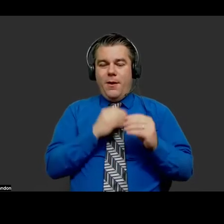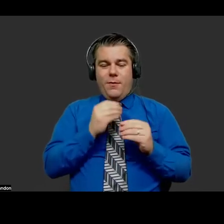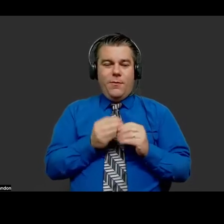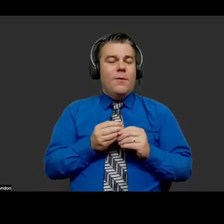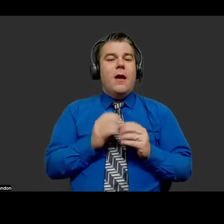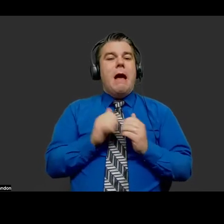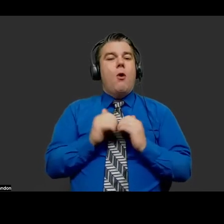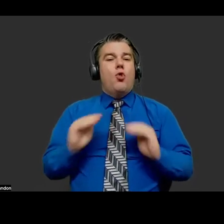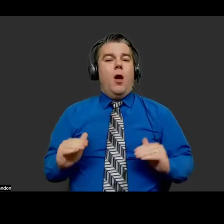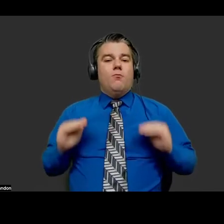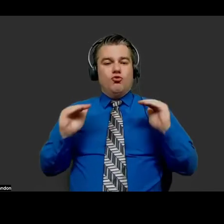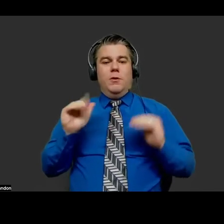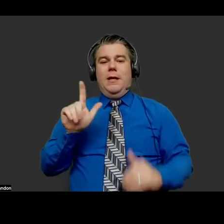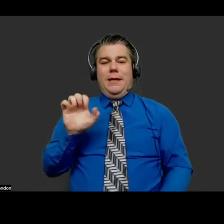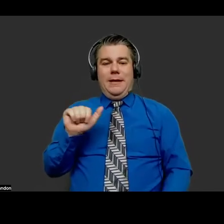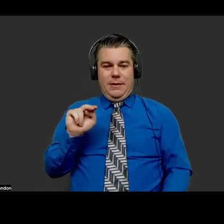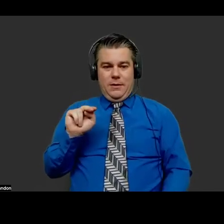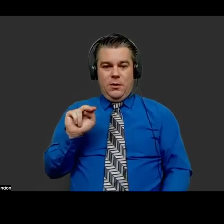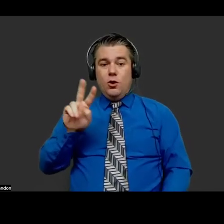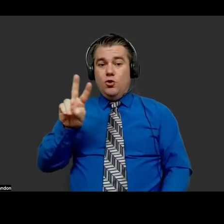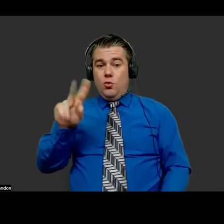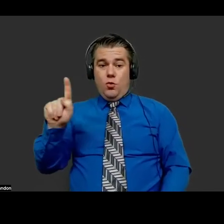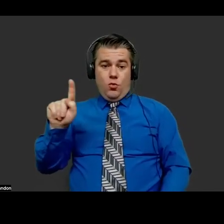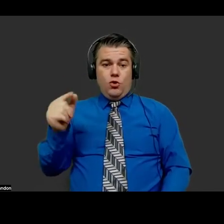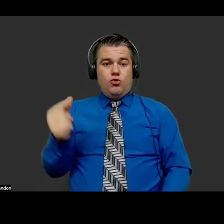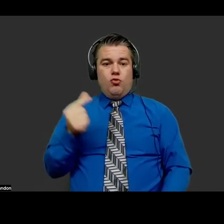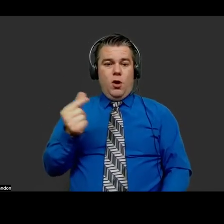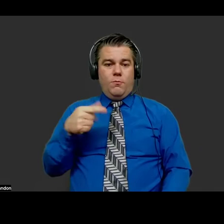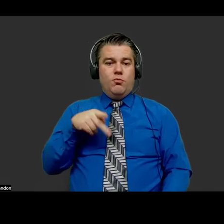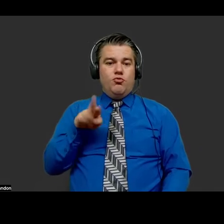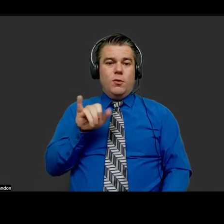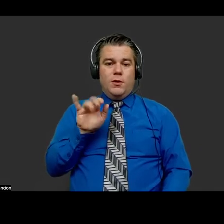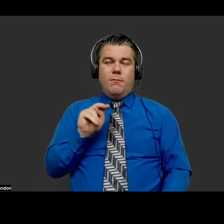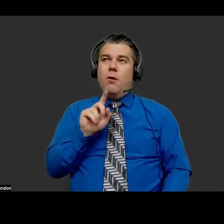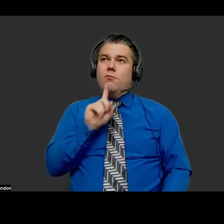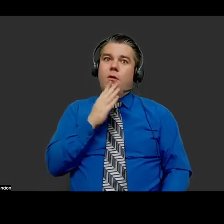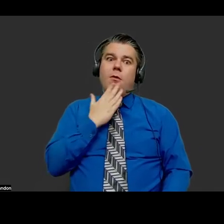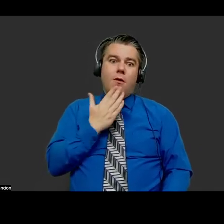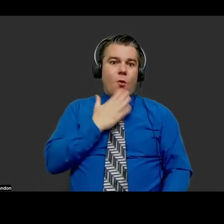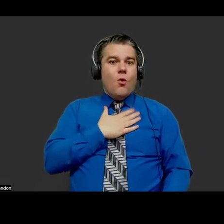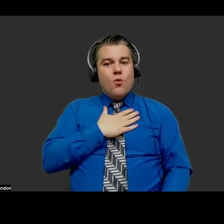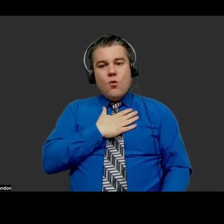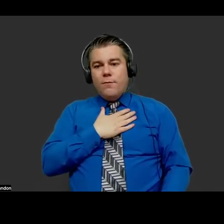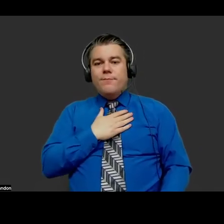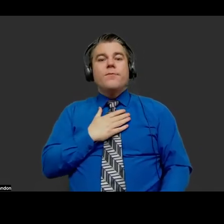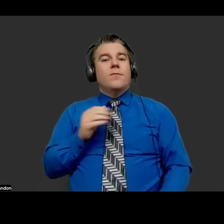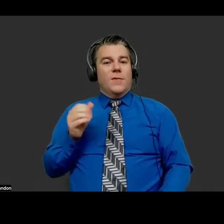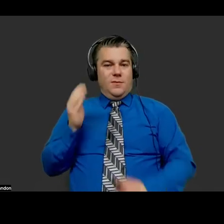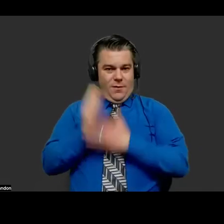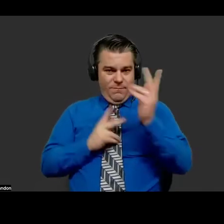the lean to 21 grams of protein. I'm so thankful that they did this. I have had people tell